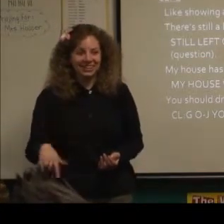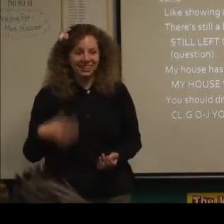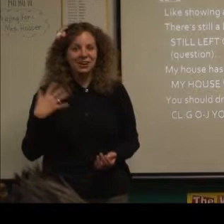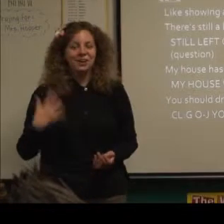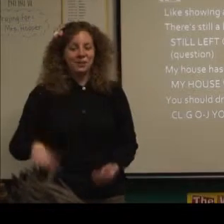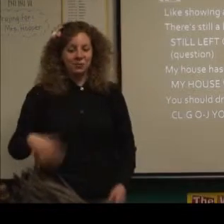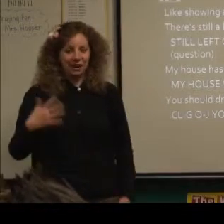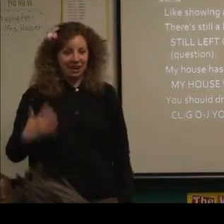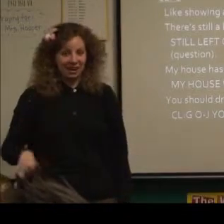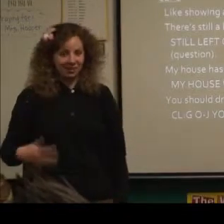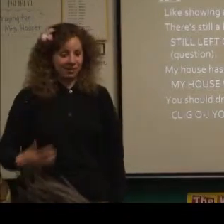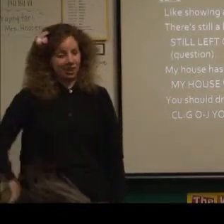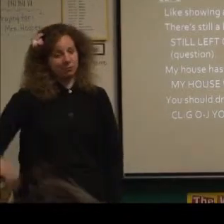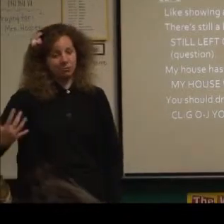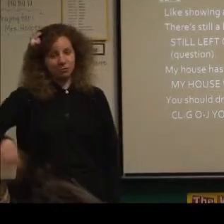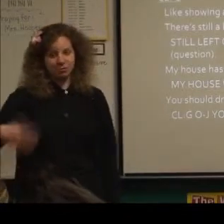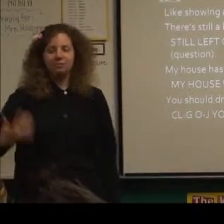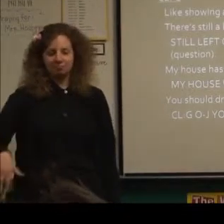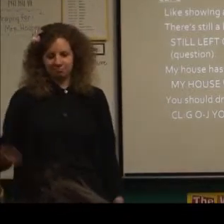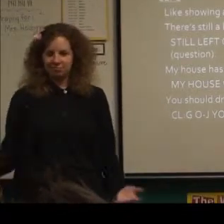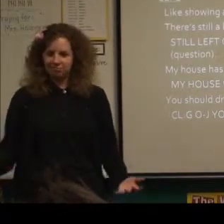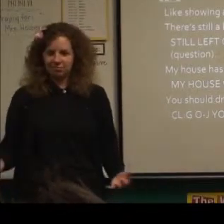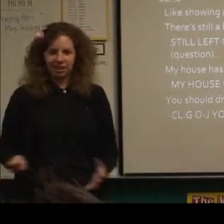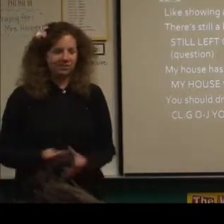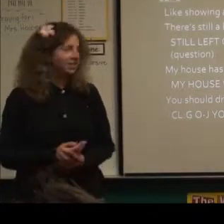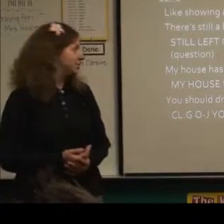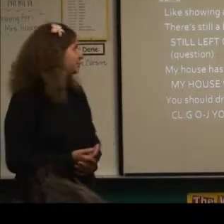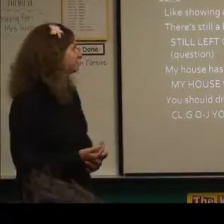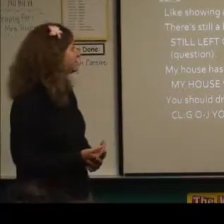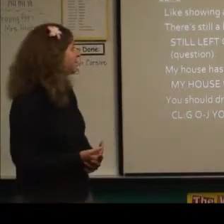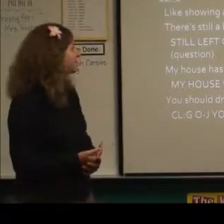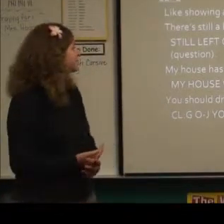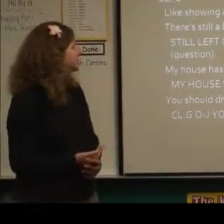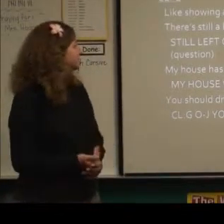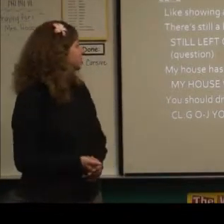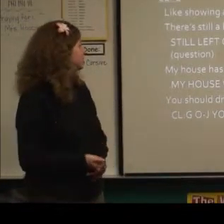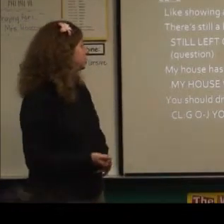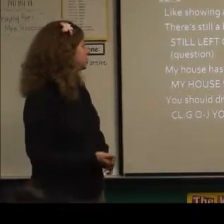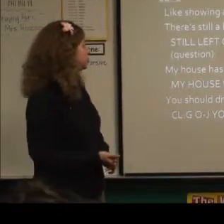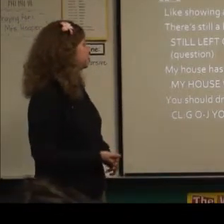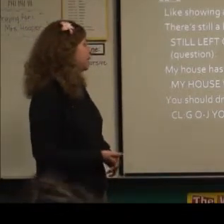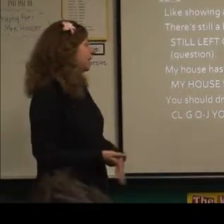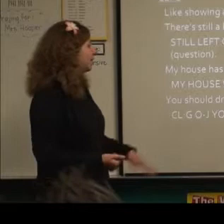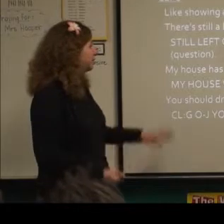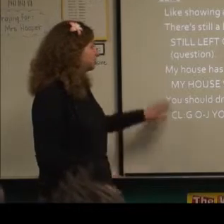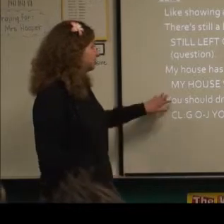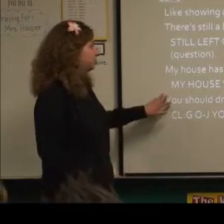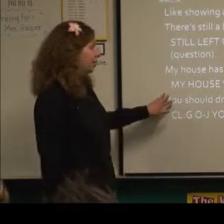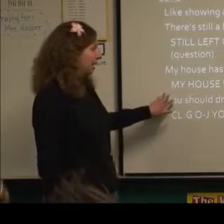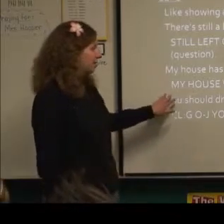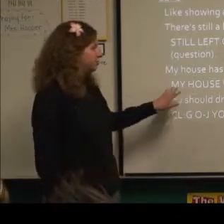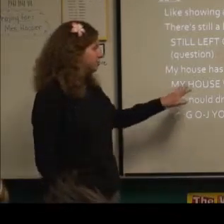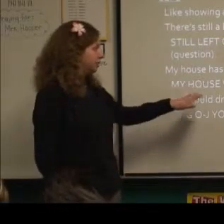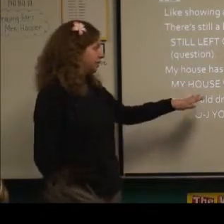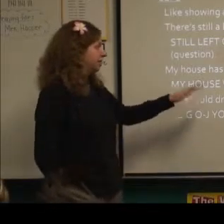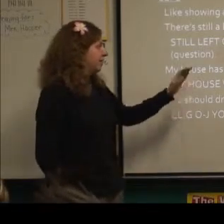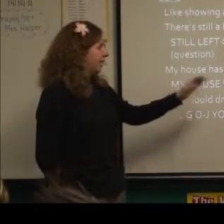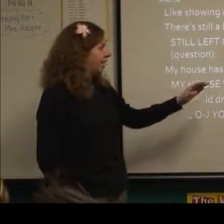oh, wow, or like, whew. That can fit there too. Okay, so if we do my house, wow, dirty,